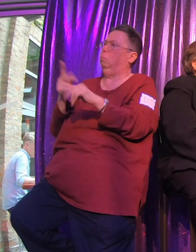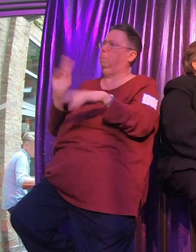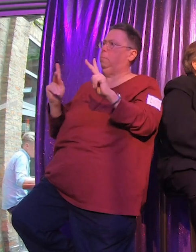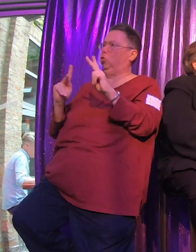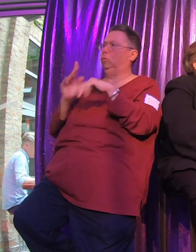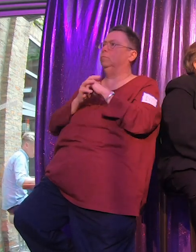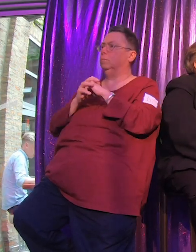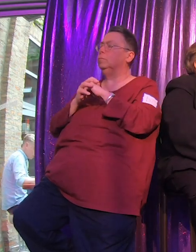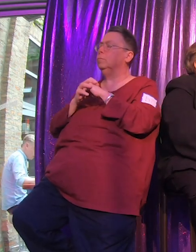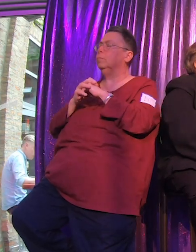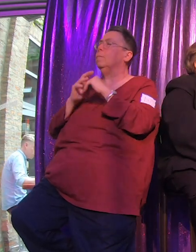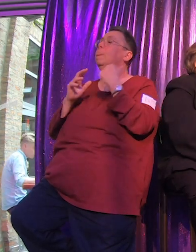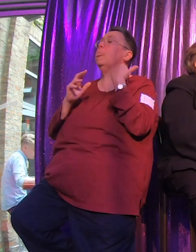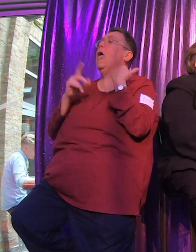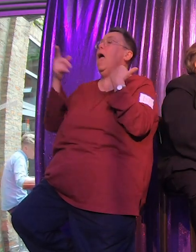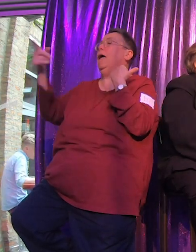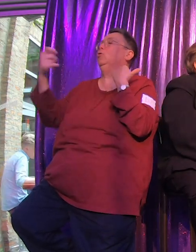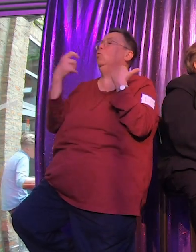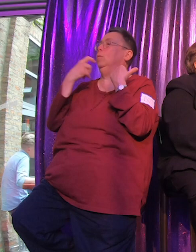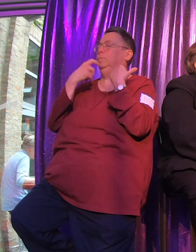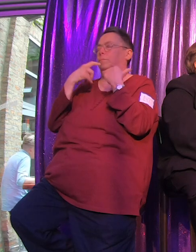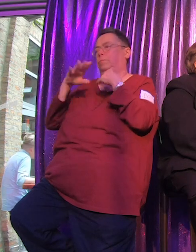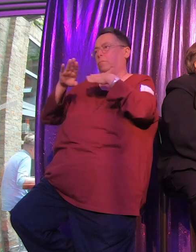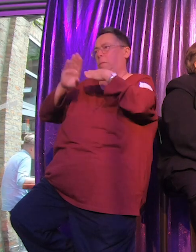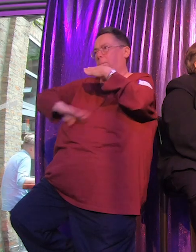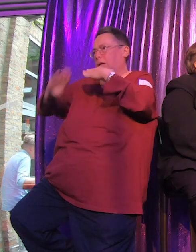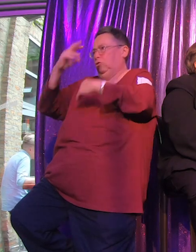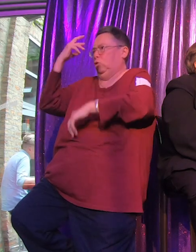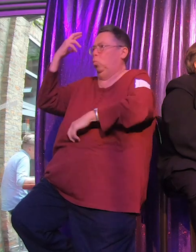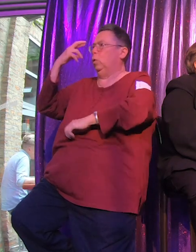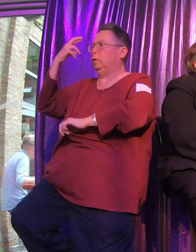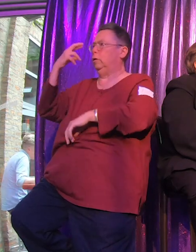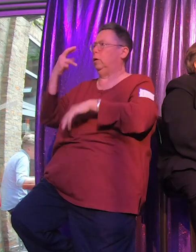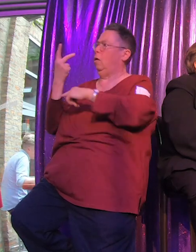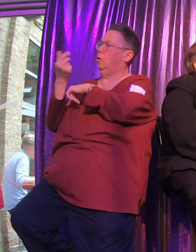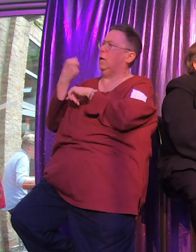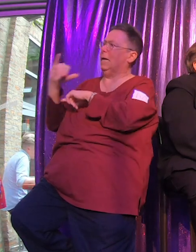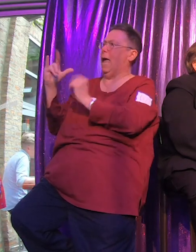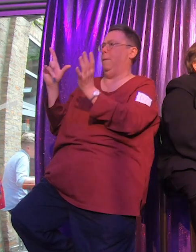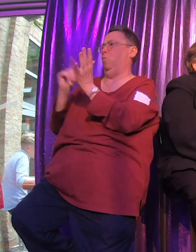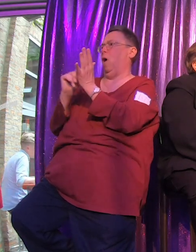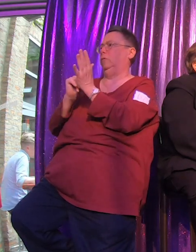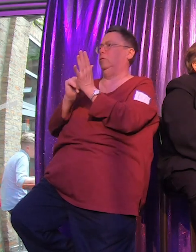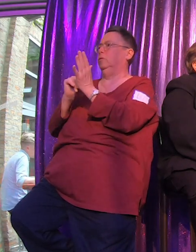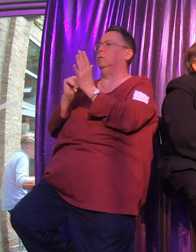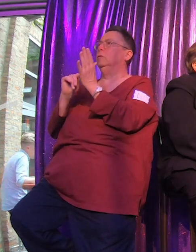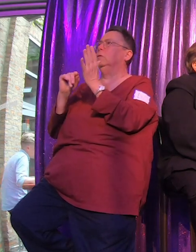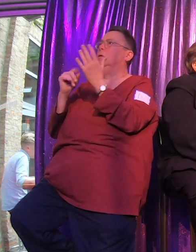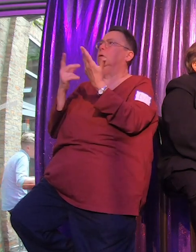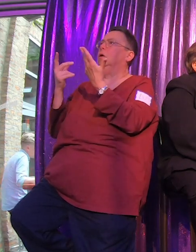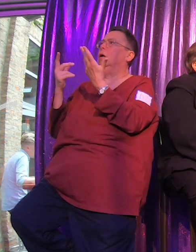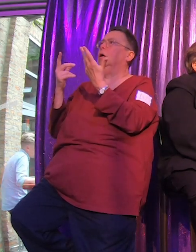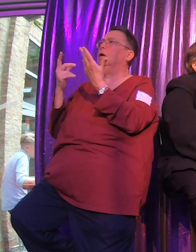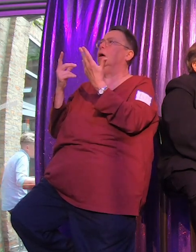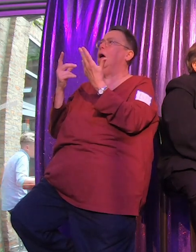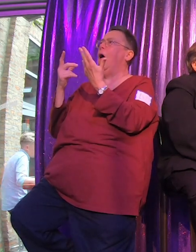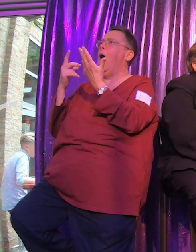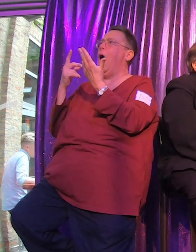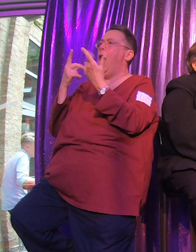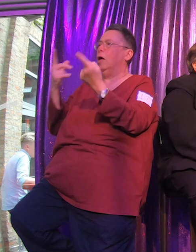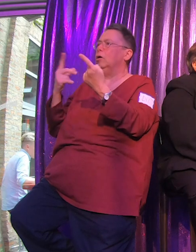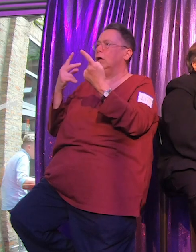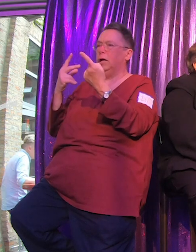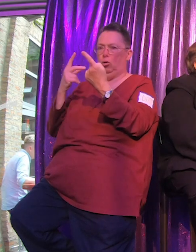is, you're mentioning the very basic reason of why there was a gay press to begin with, I think. Giving voice